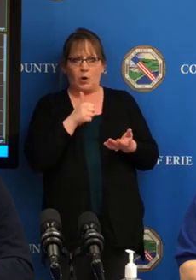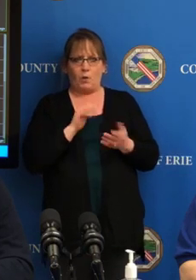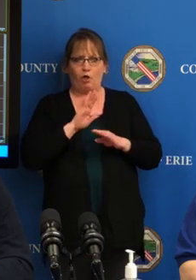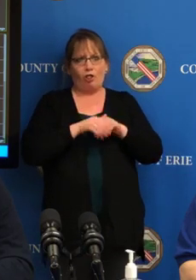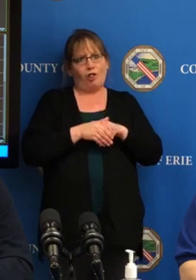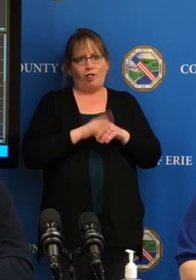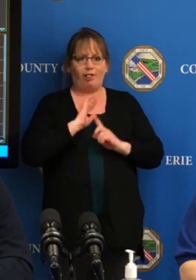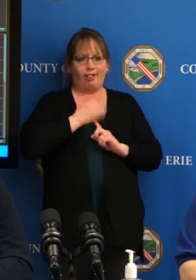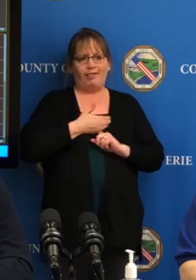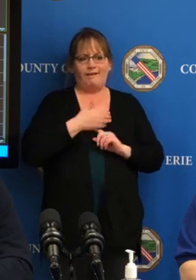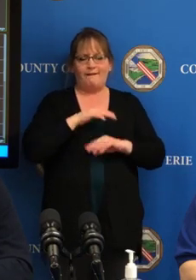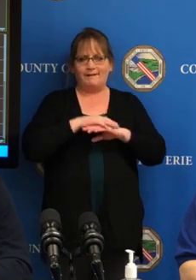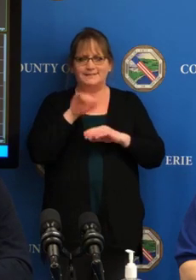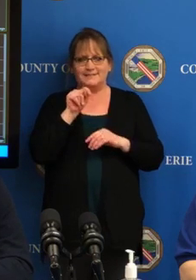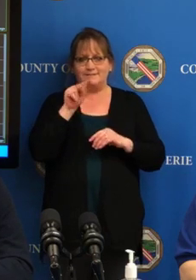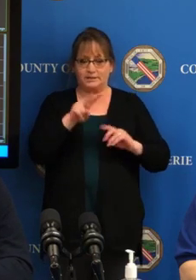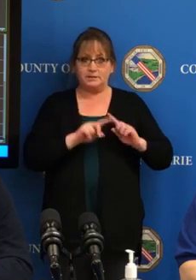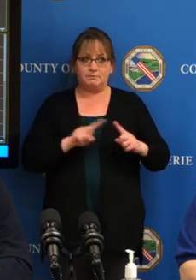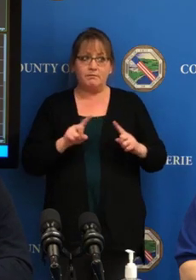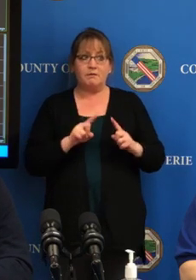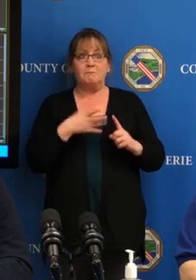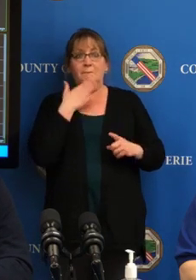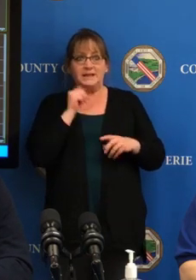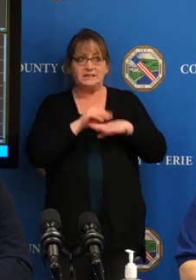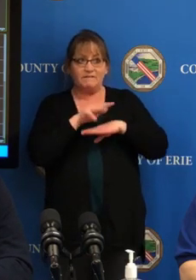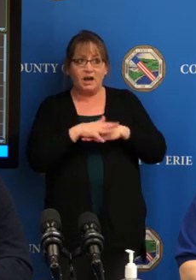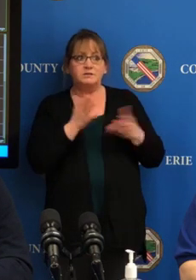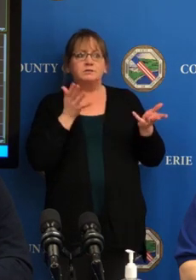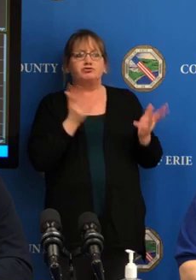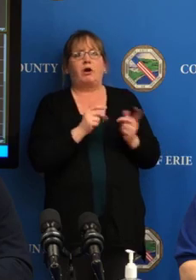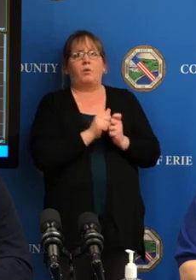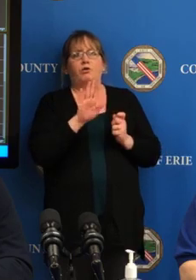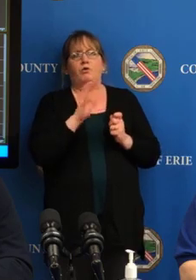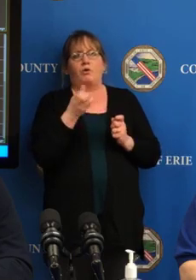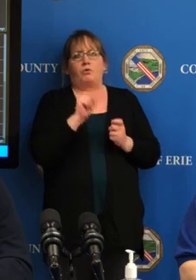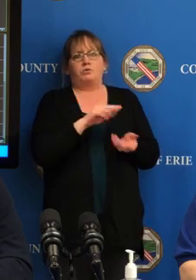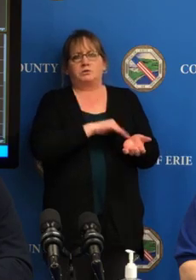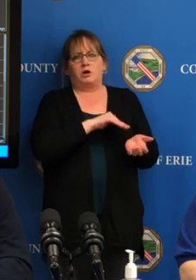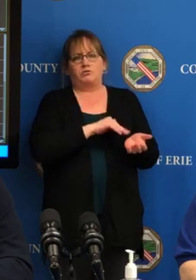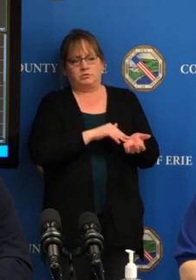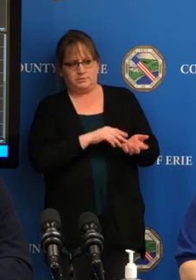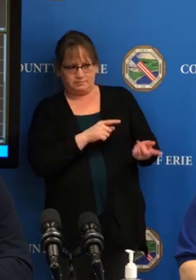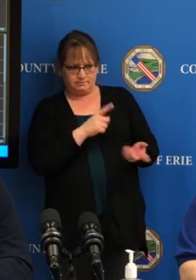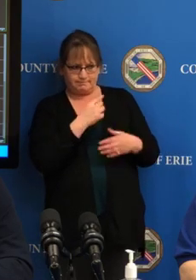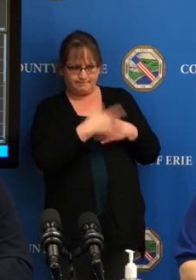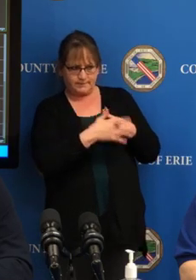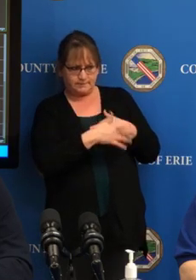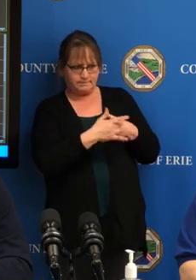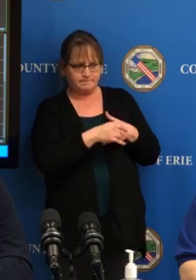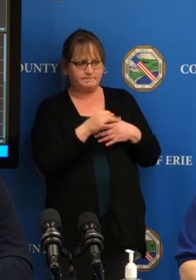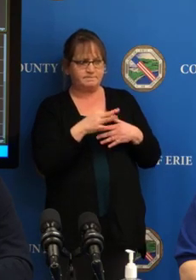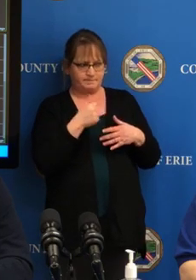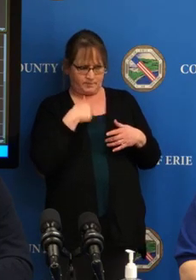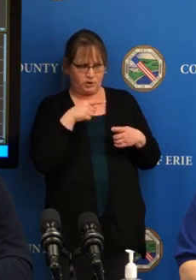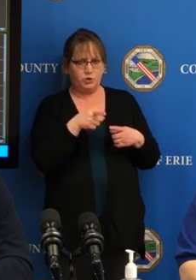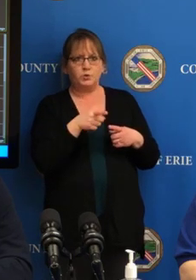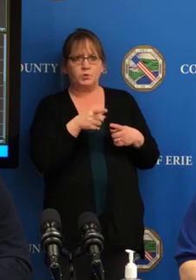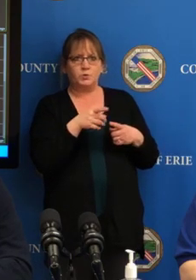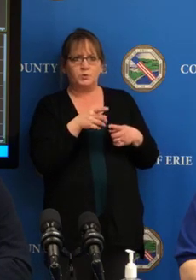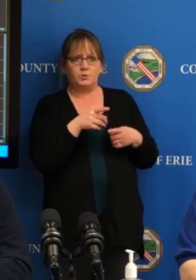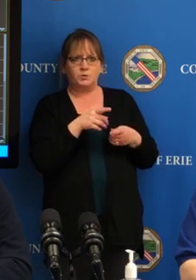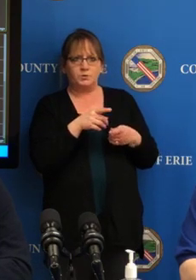the best advice you can do is talk to your own doctor, your own healthcare provider, about what is available if you should happen to